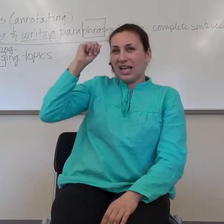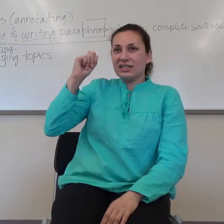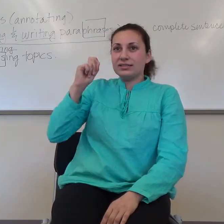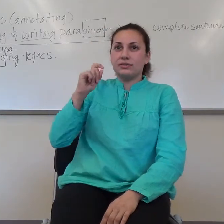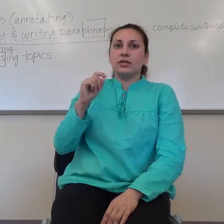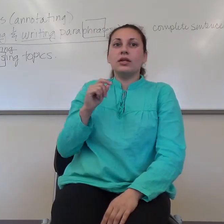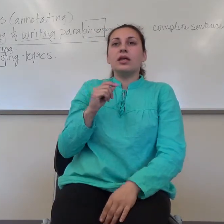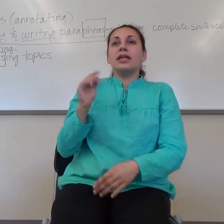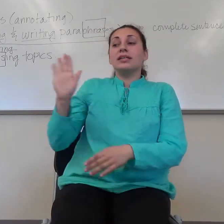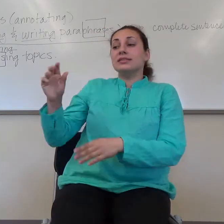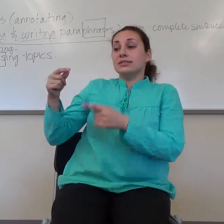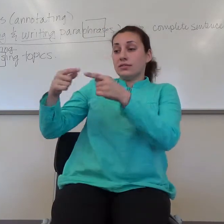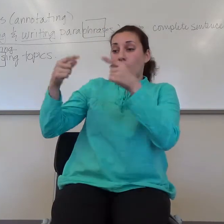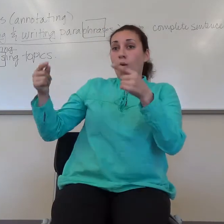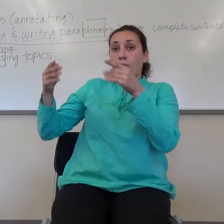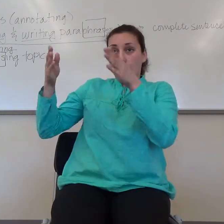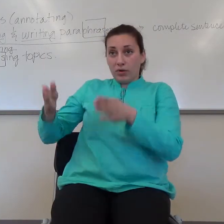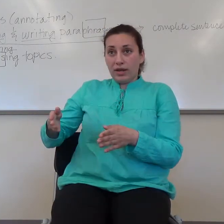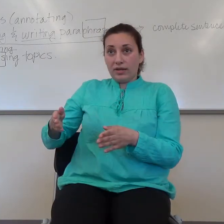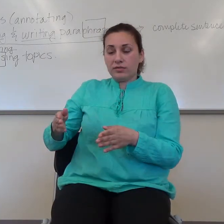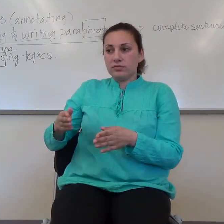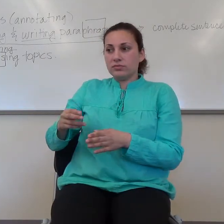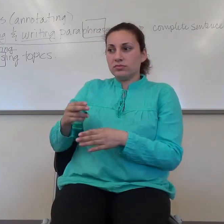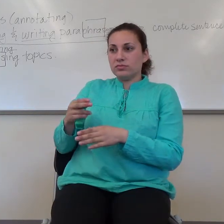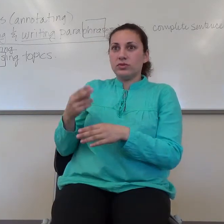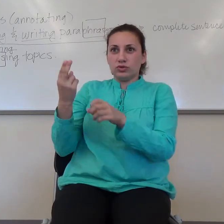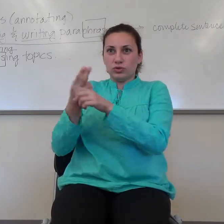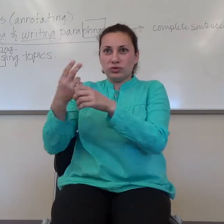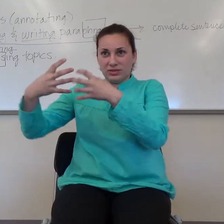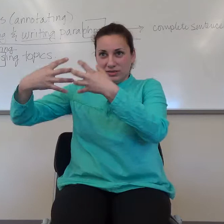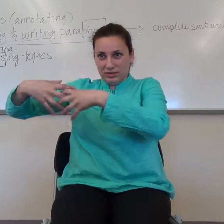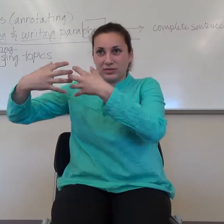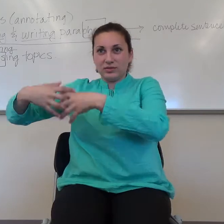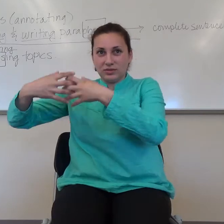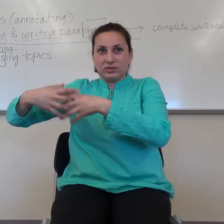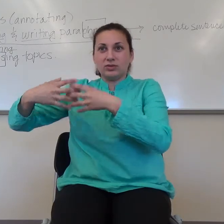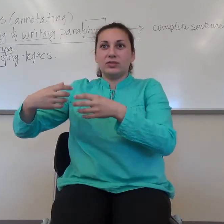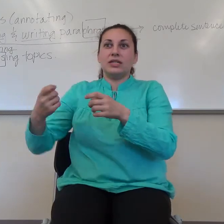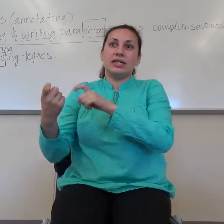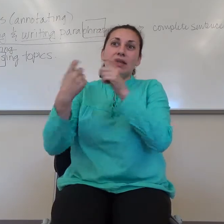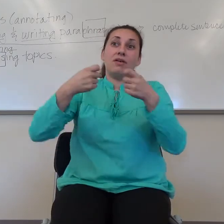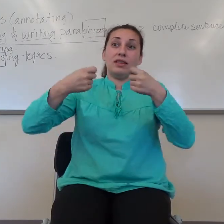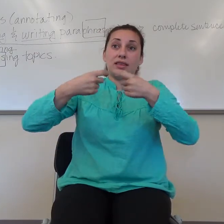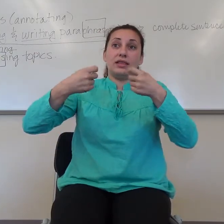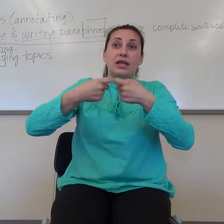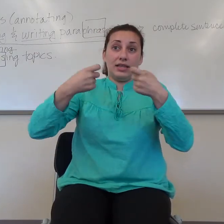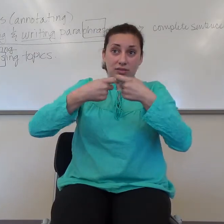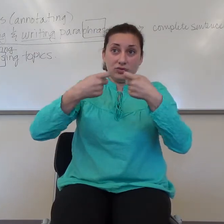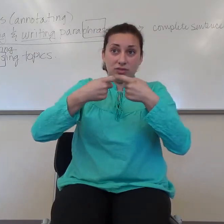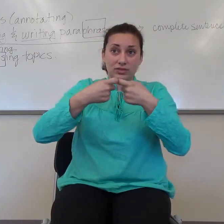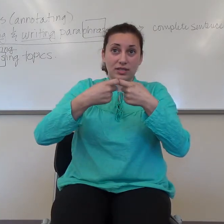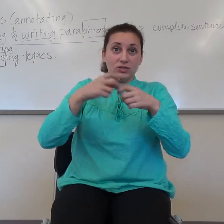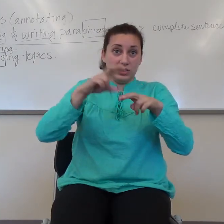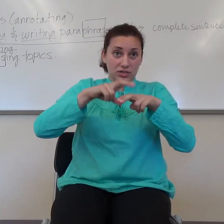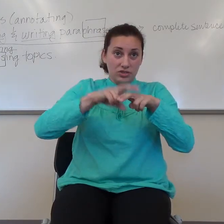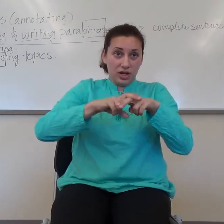his opponent, his rival with Westinghouse. Does it talk about this? The genius of Thomas